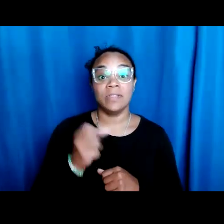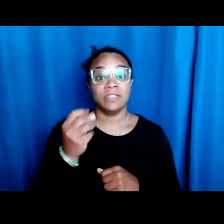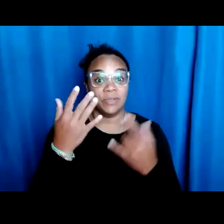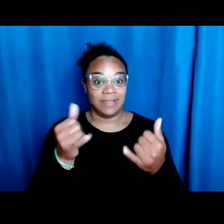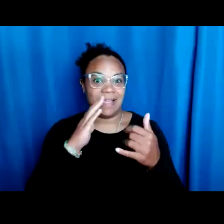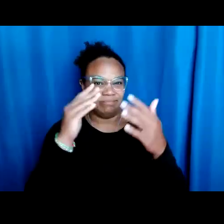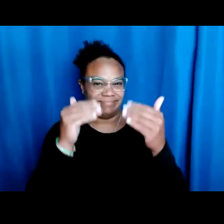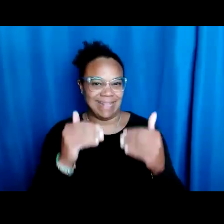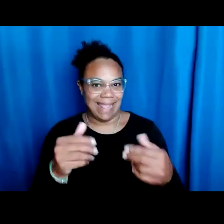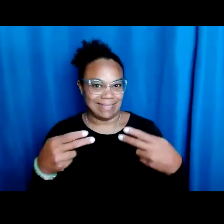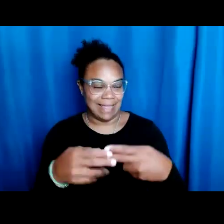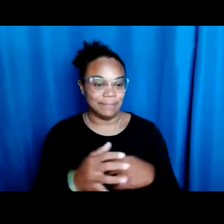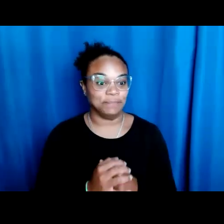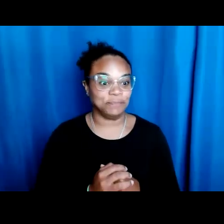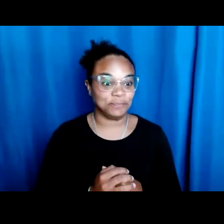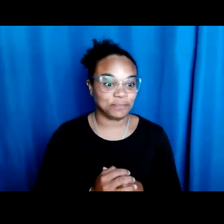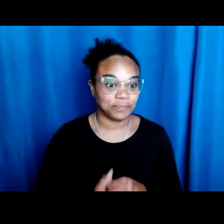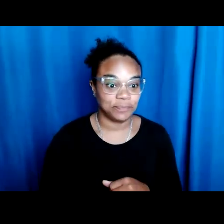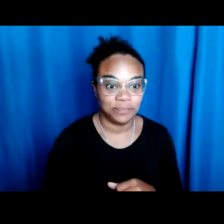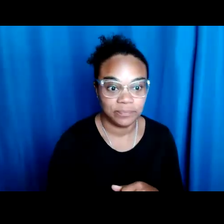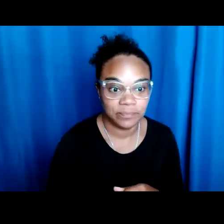to the next slide. Let's see.